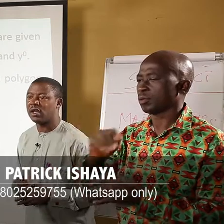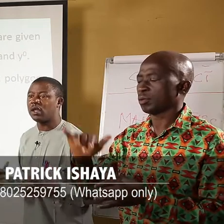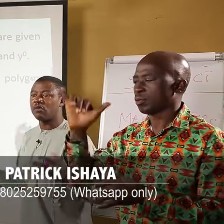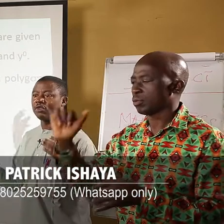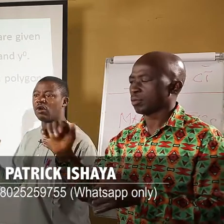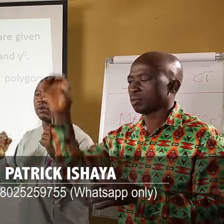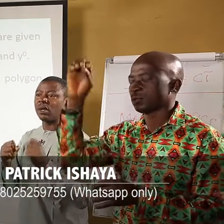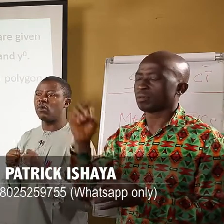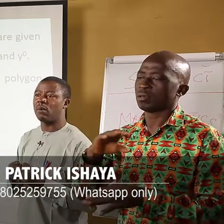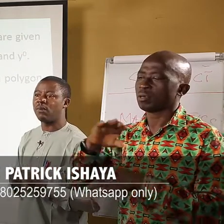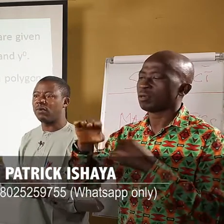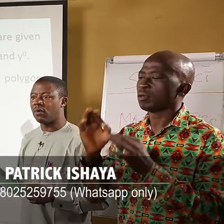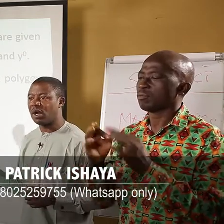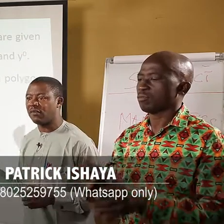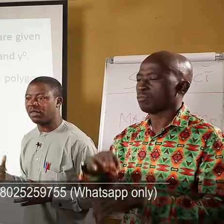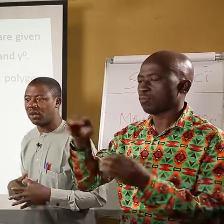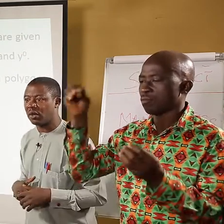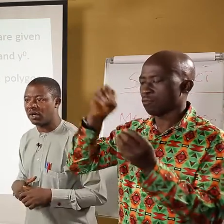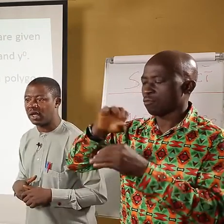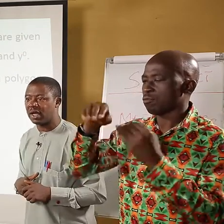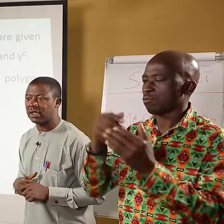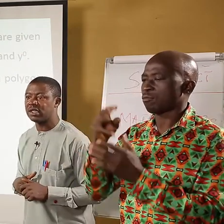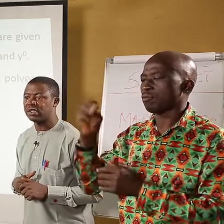degrees. If you sum them up, you have